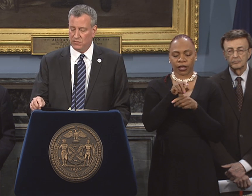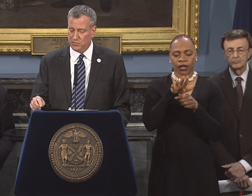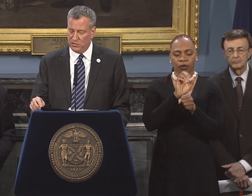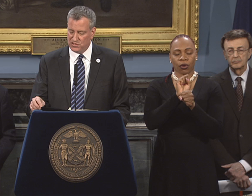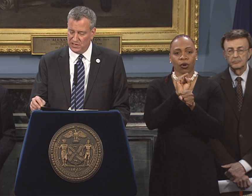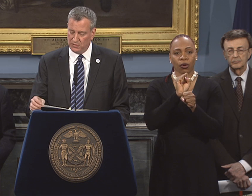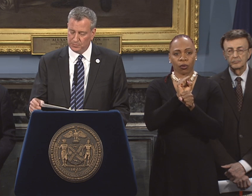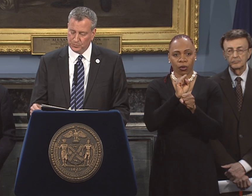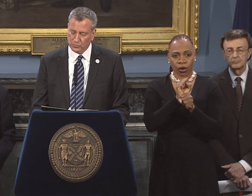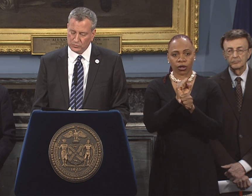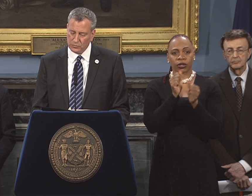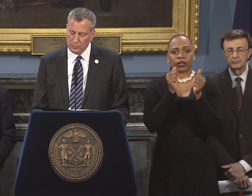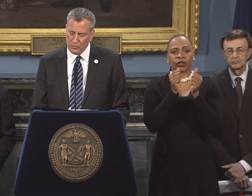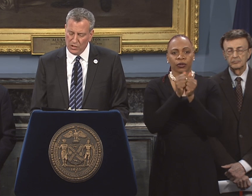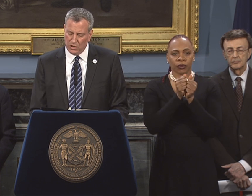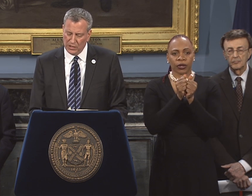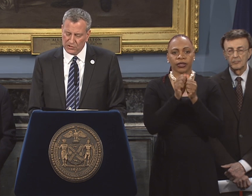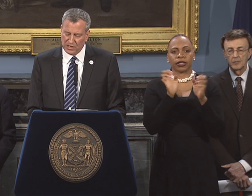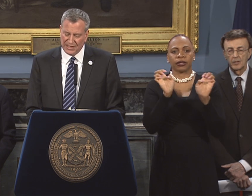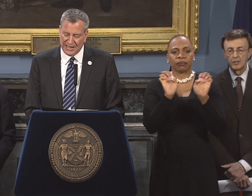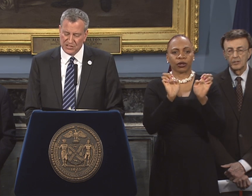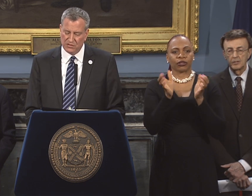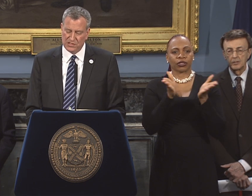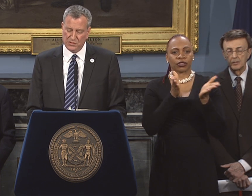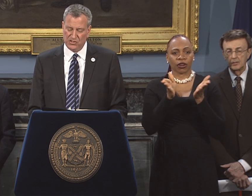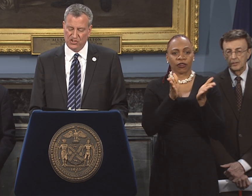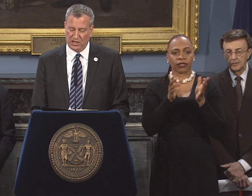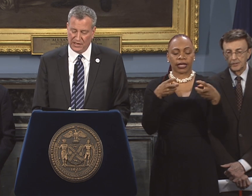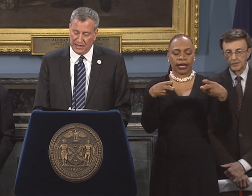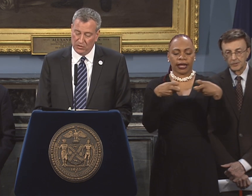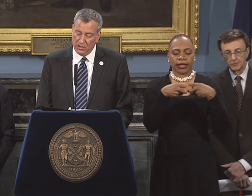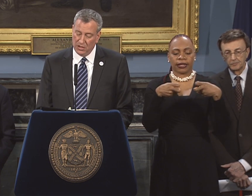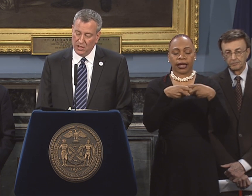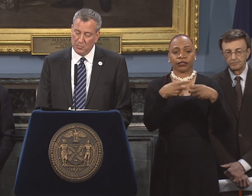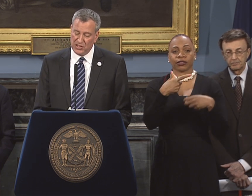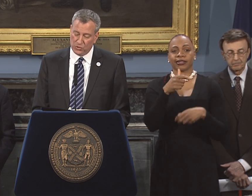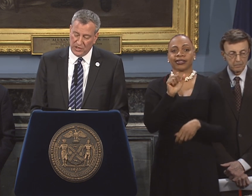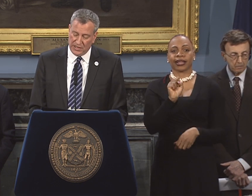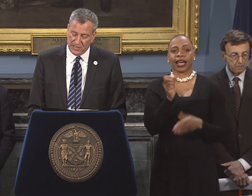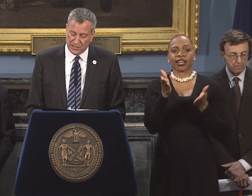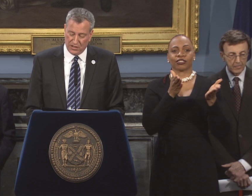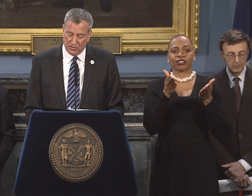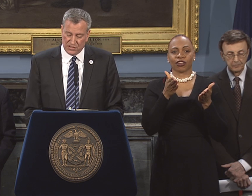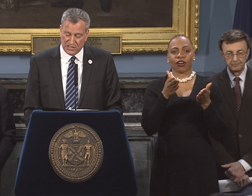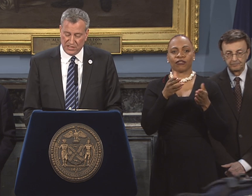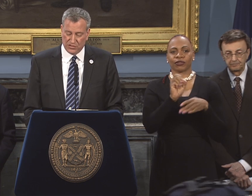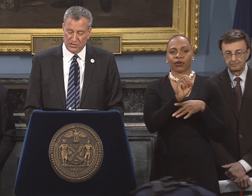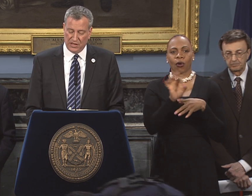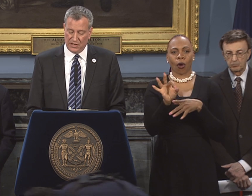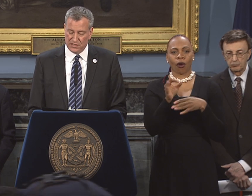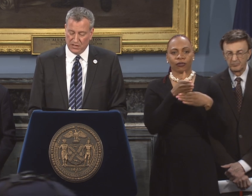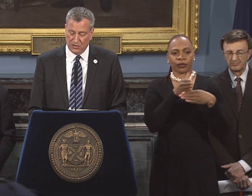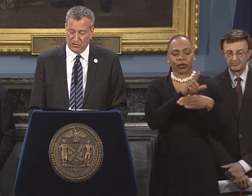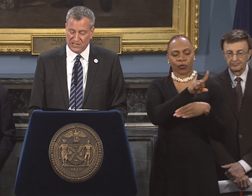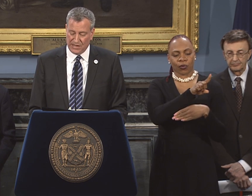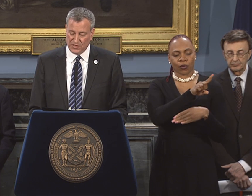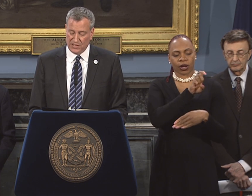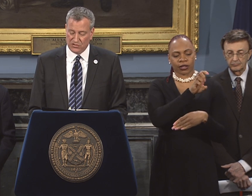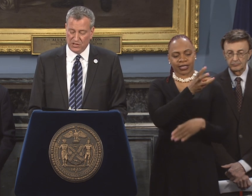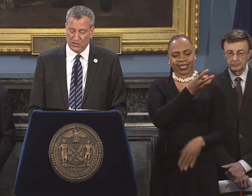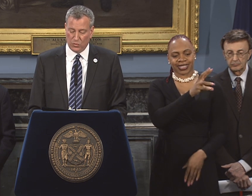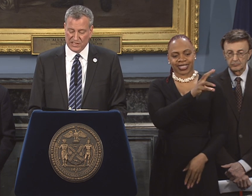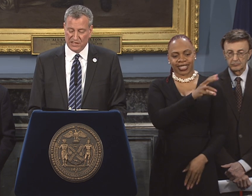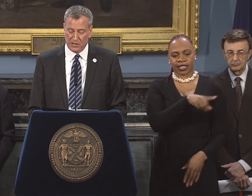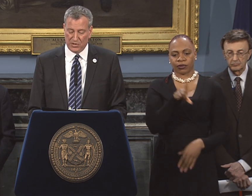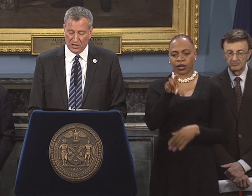emergency service personnel. All electric and gas service has been shut down between East 116th Street and East